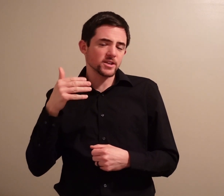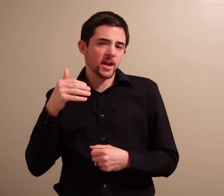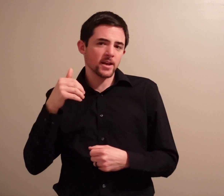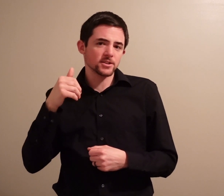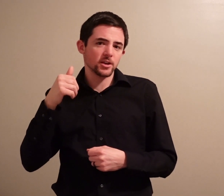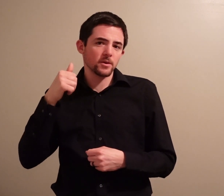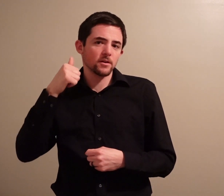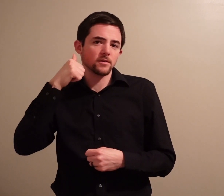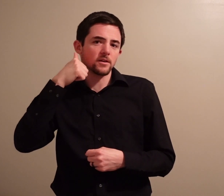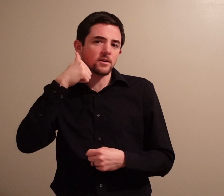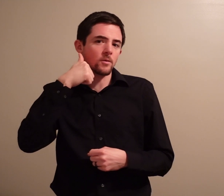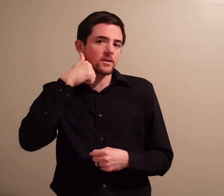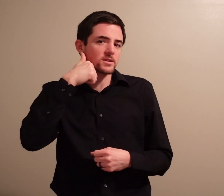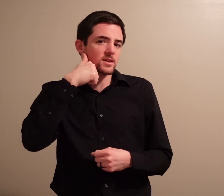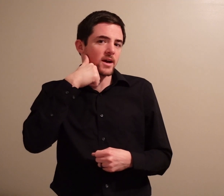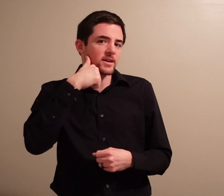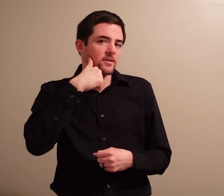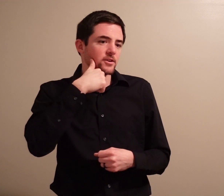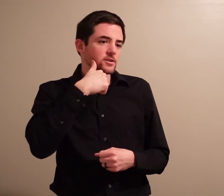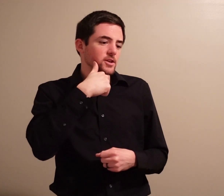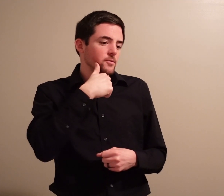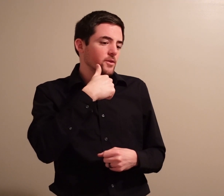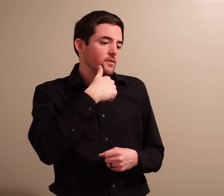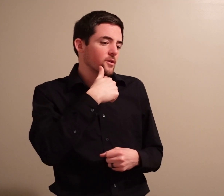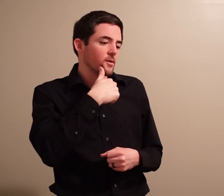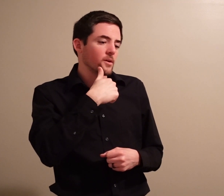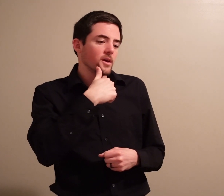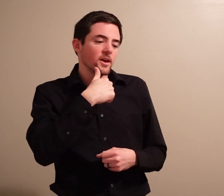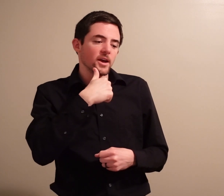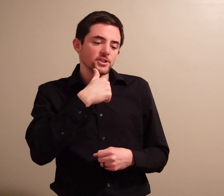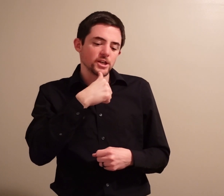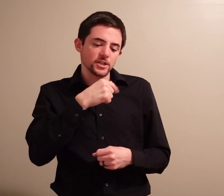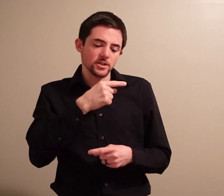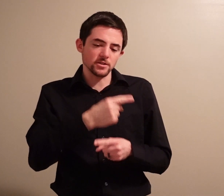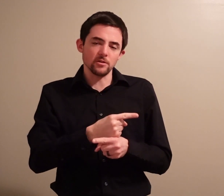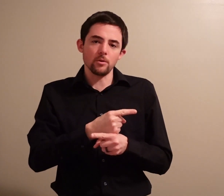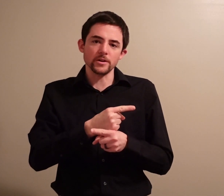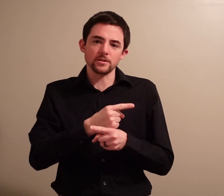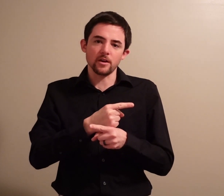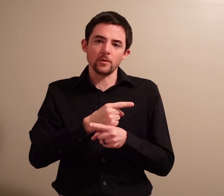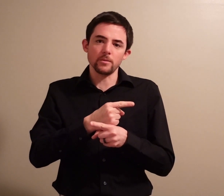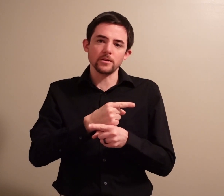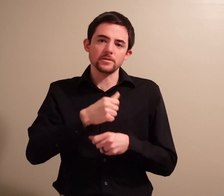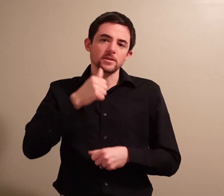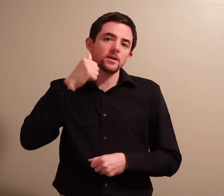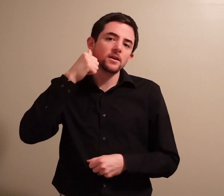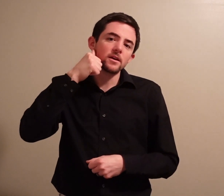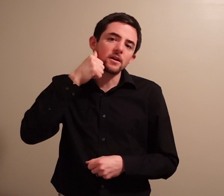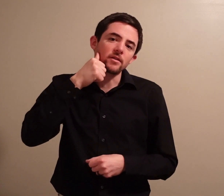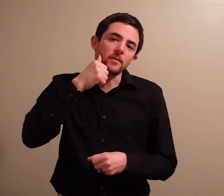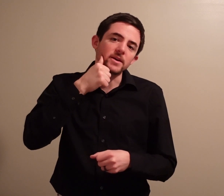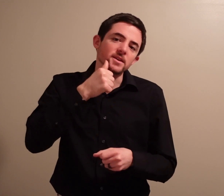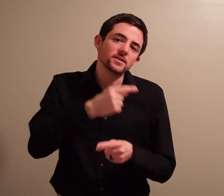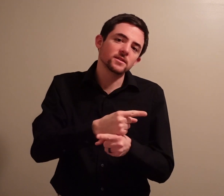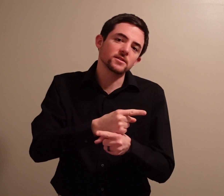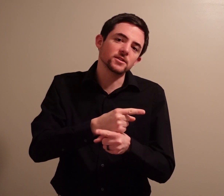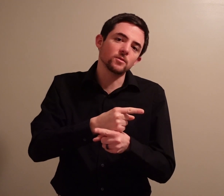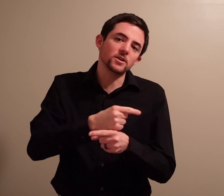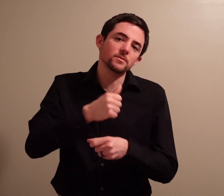hand shape here. You're going to want to slide down your chin with your thumb and change it into the pointer that we've been using, if that makes sense. Just watch